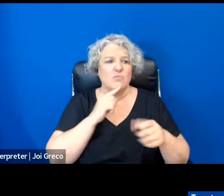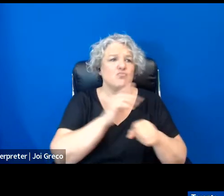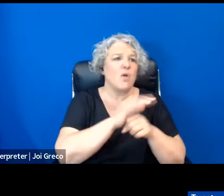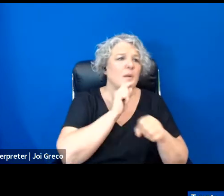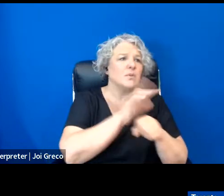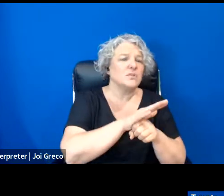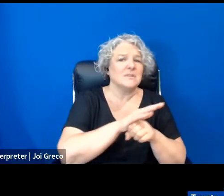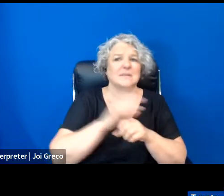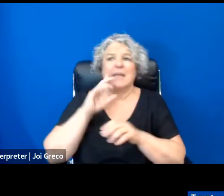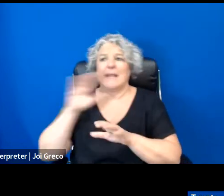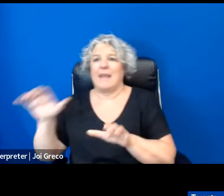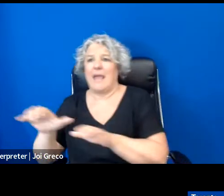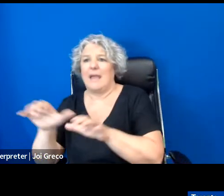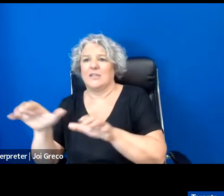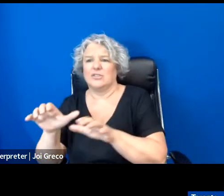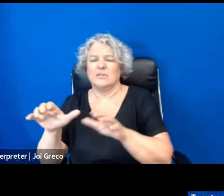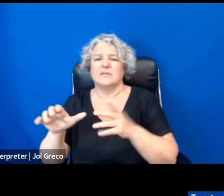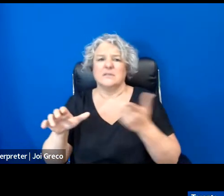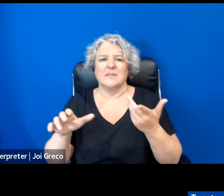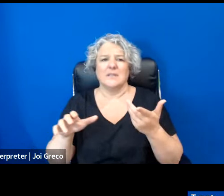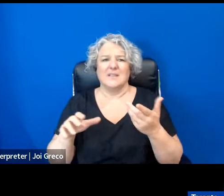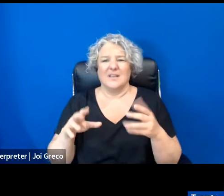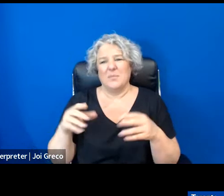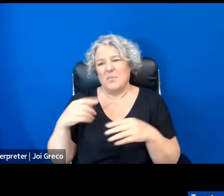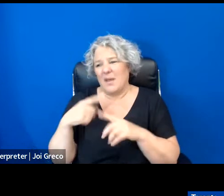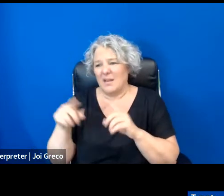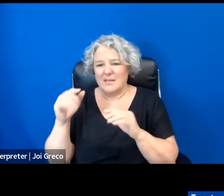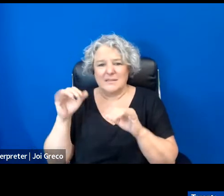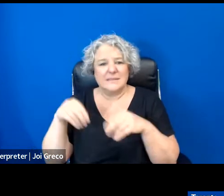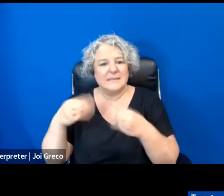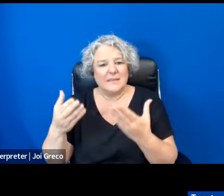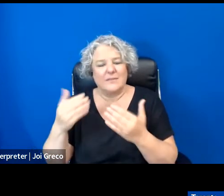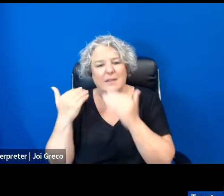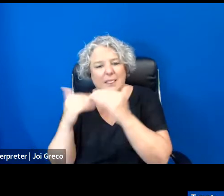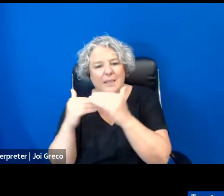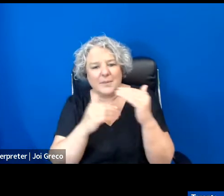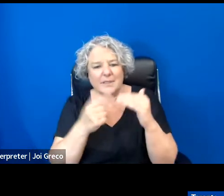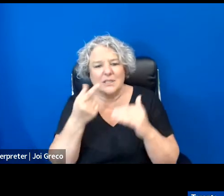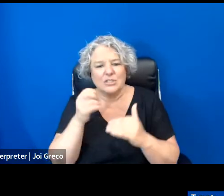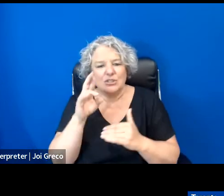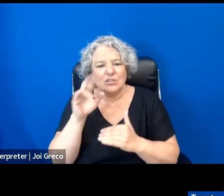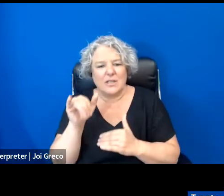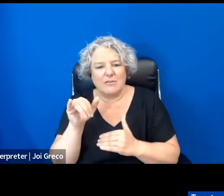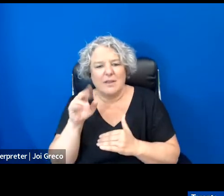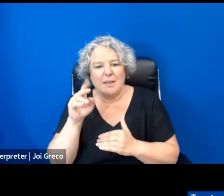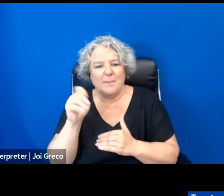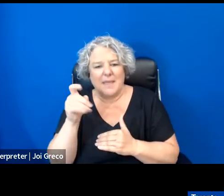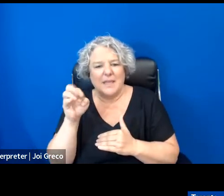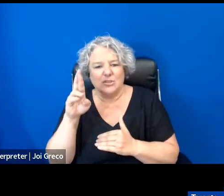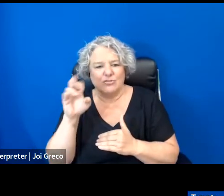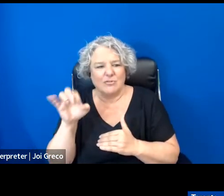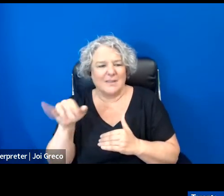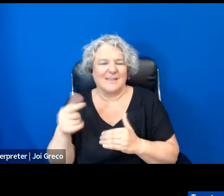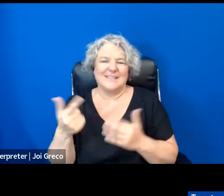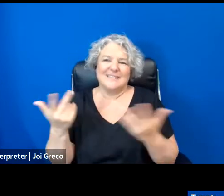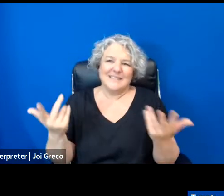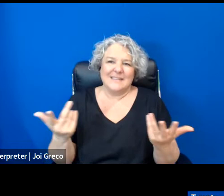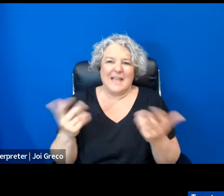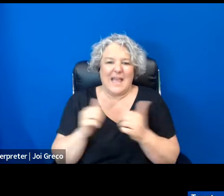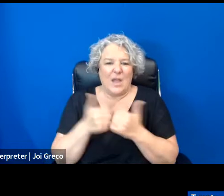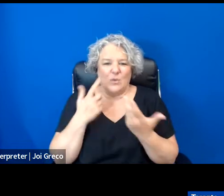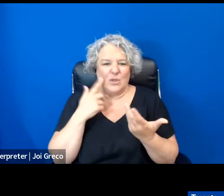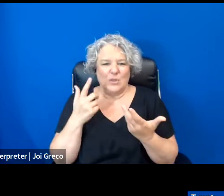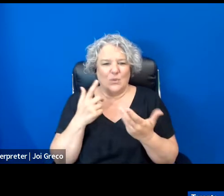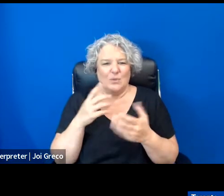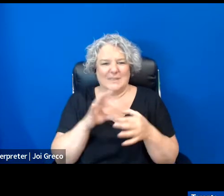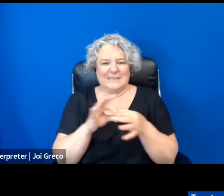concrete actions, given the limitations like gerrymandering and stuff like that, what are things that we can do to work within that context still